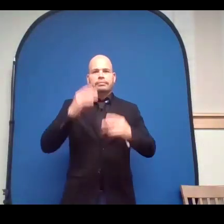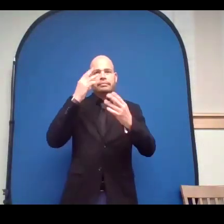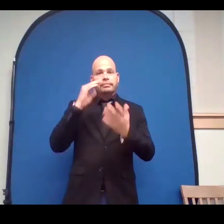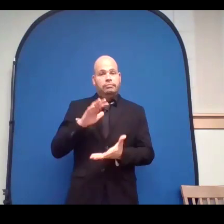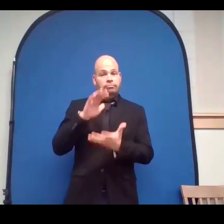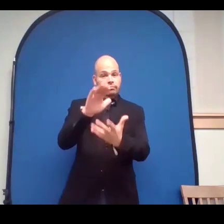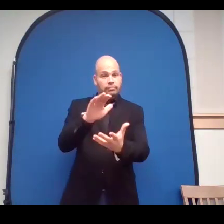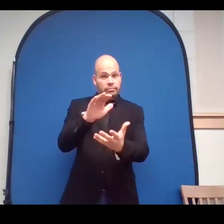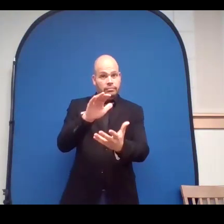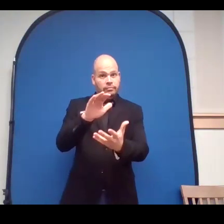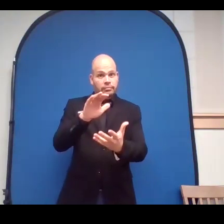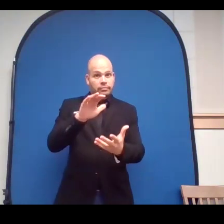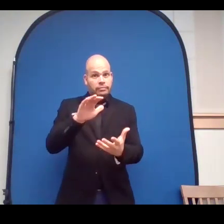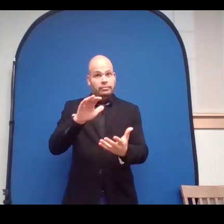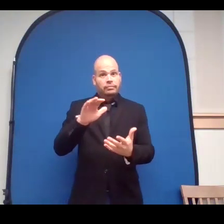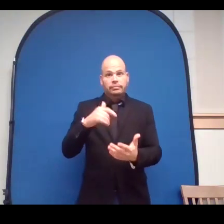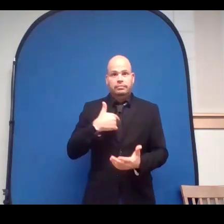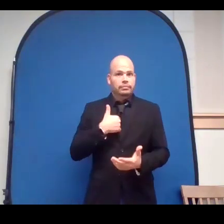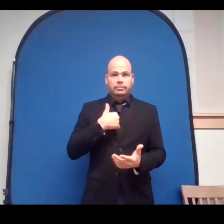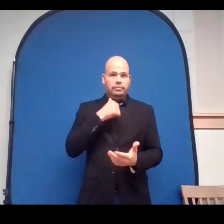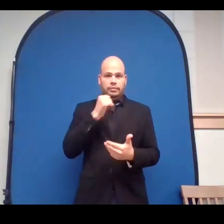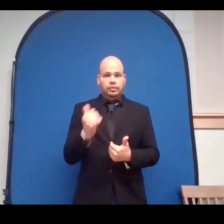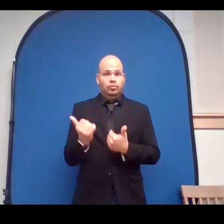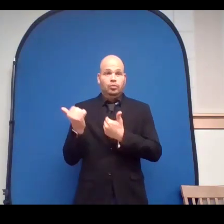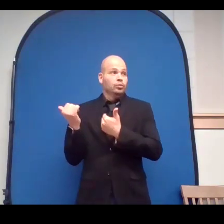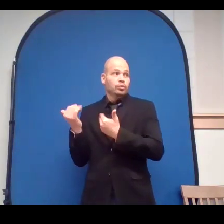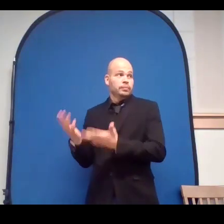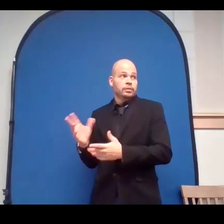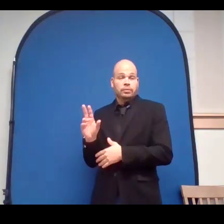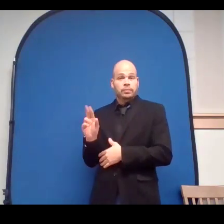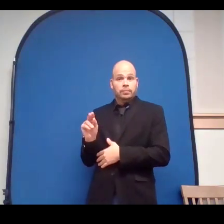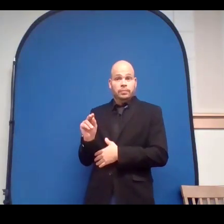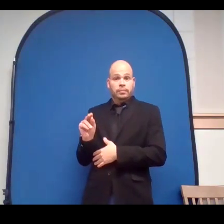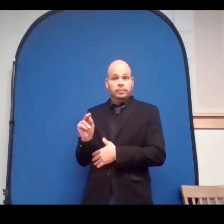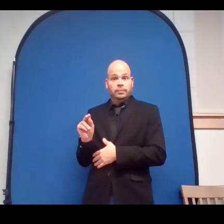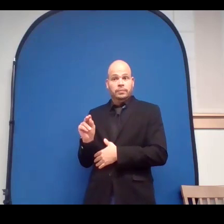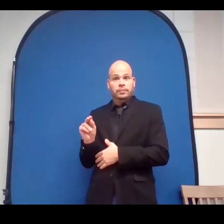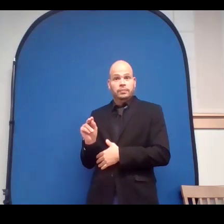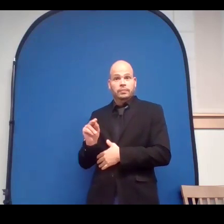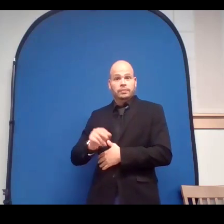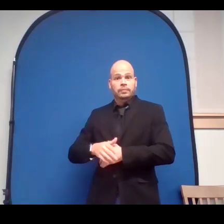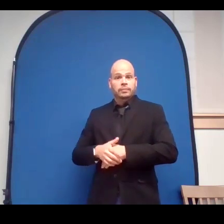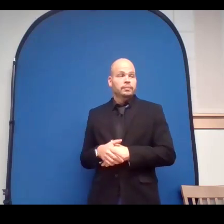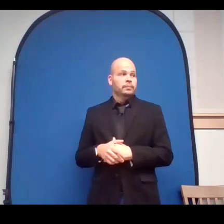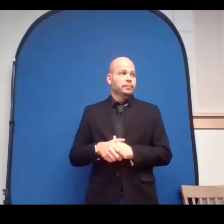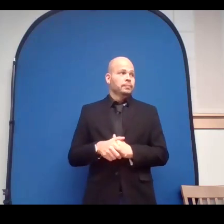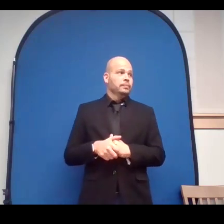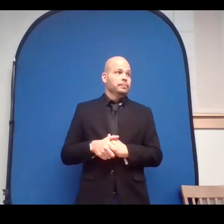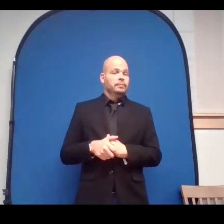I personally did not provide them this information, but I provided my next level.